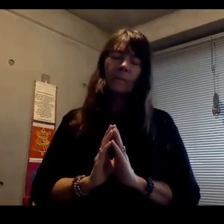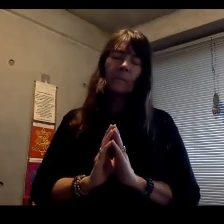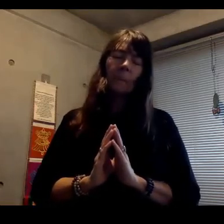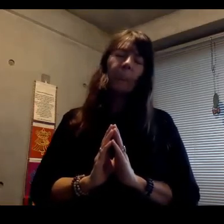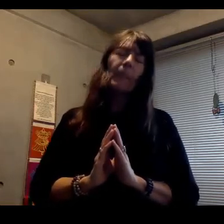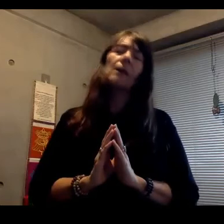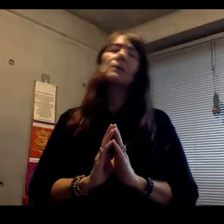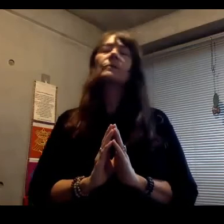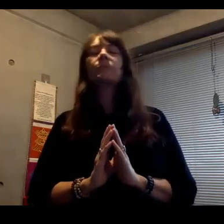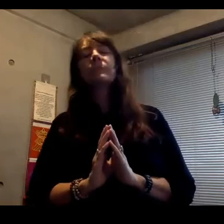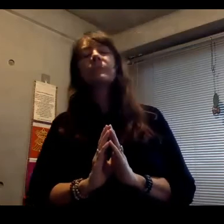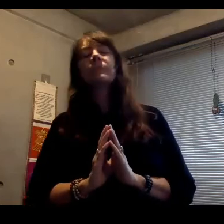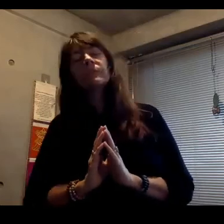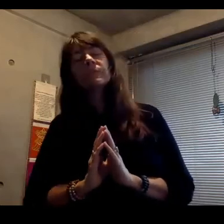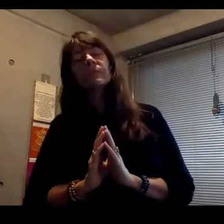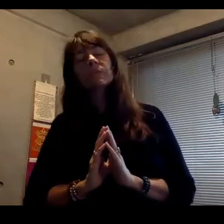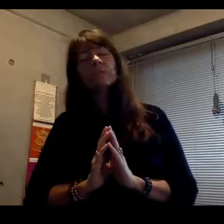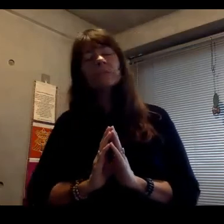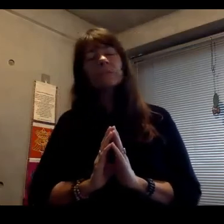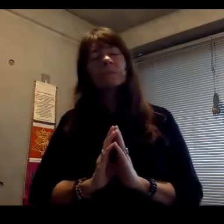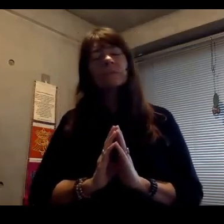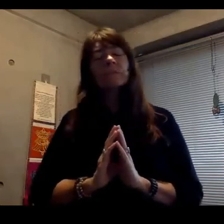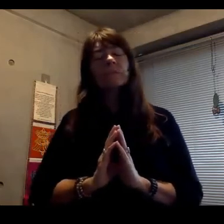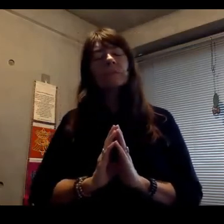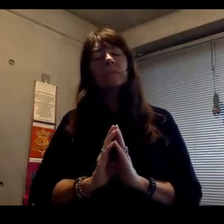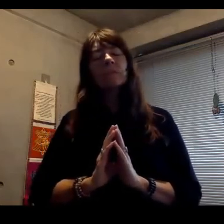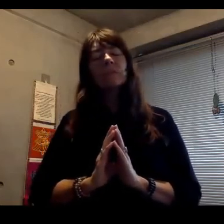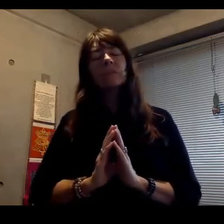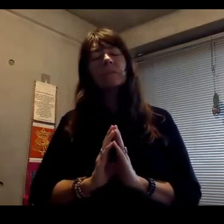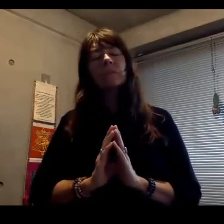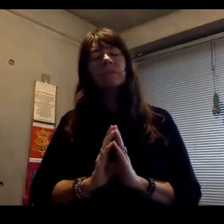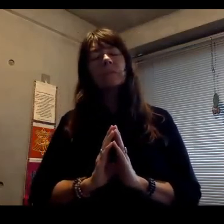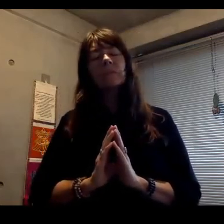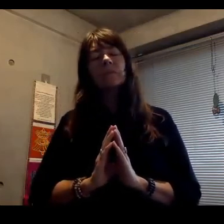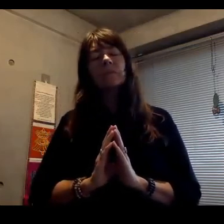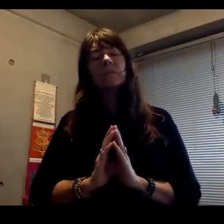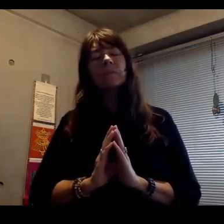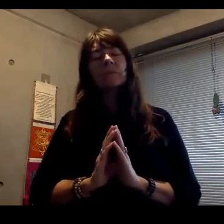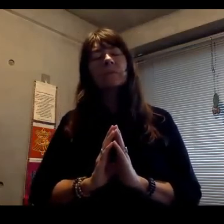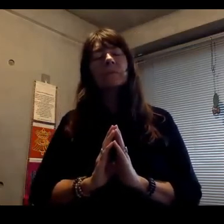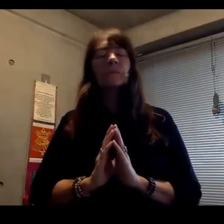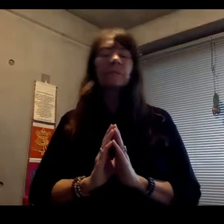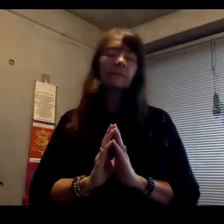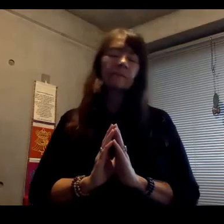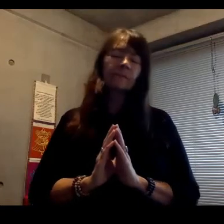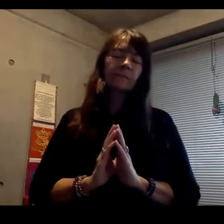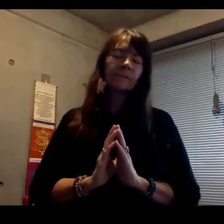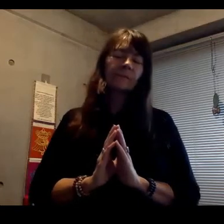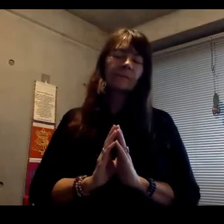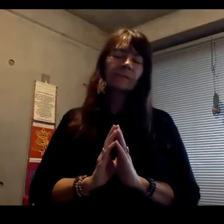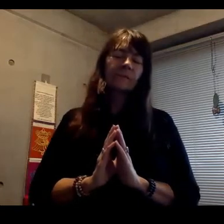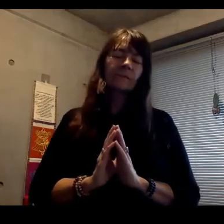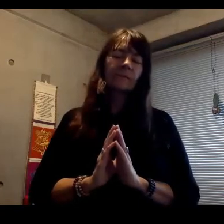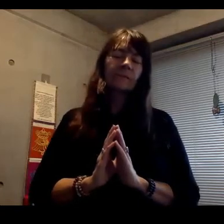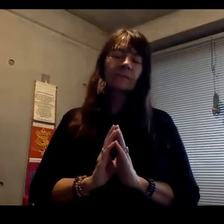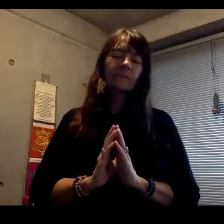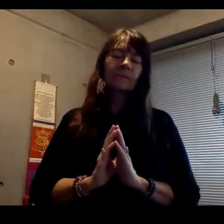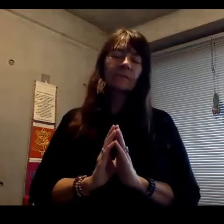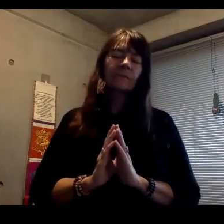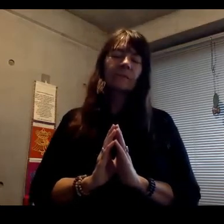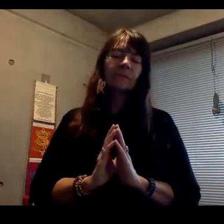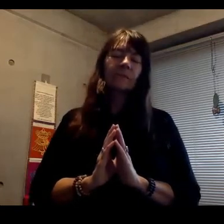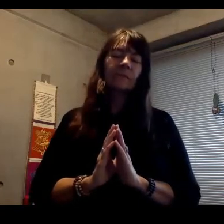So, I come back to this idea of, well, if we're coming in as this greater knowing energy, and that's part of everybody, why doesn't it